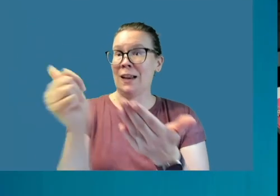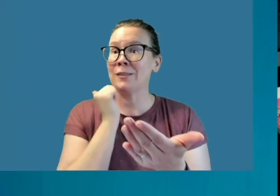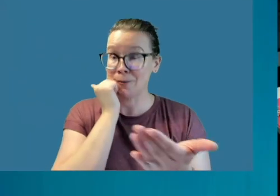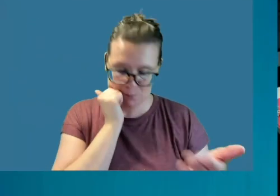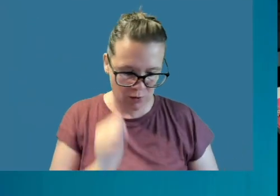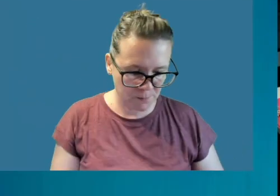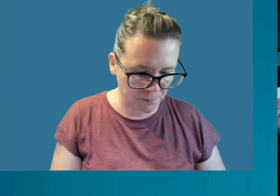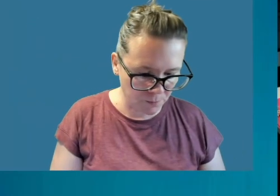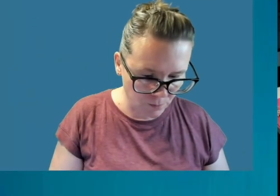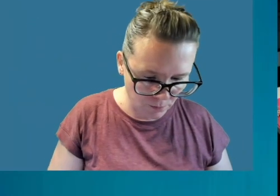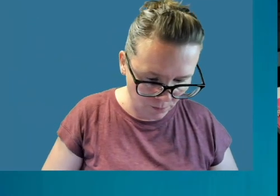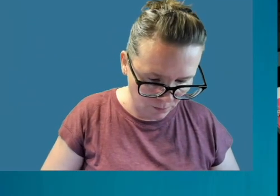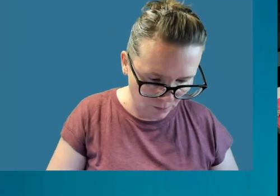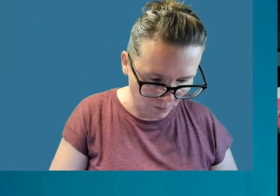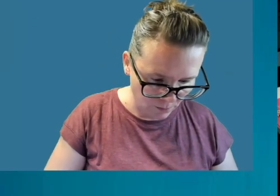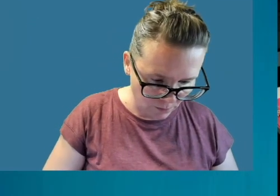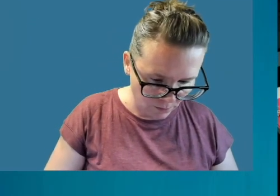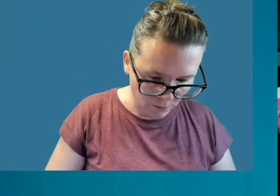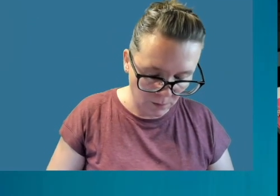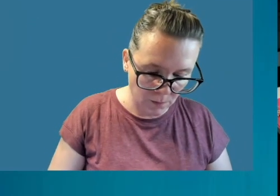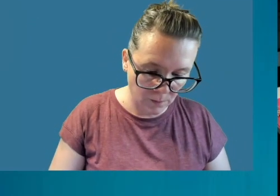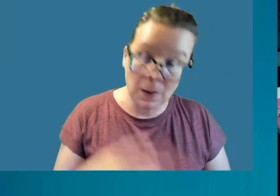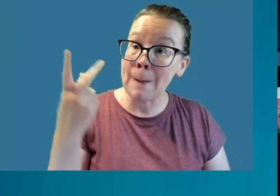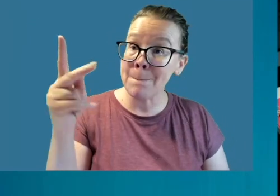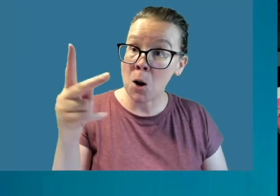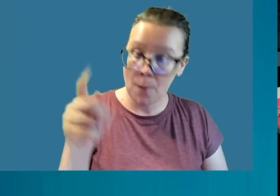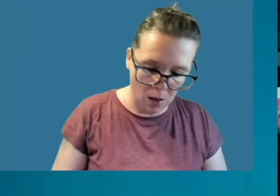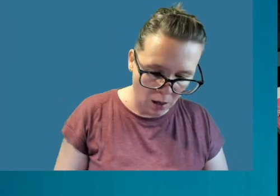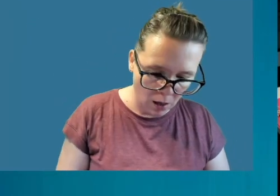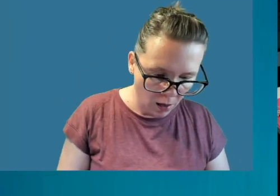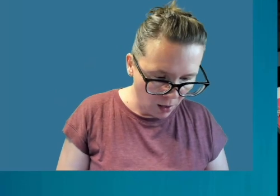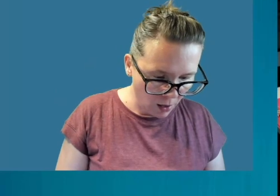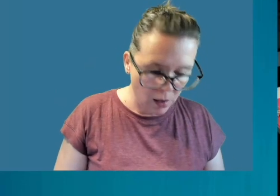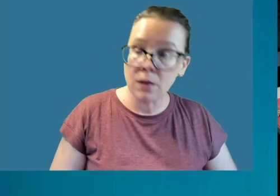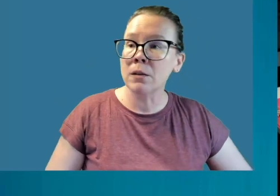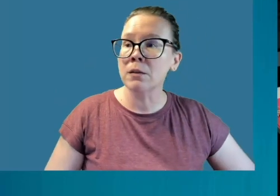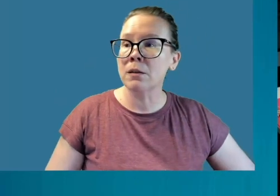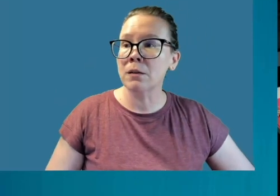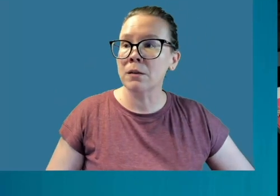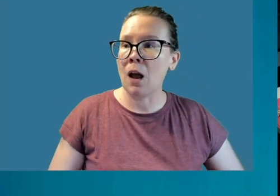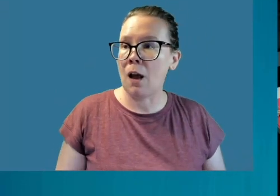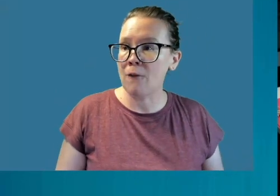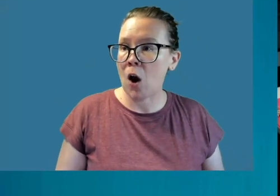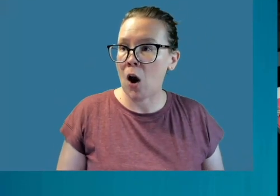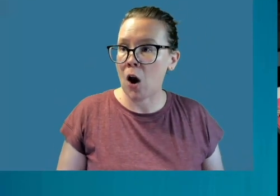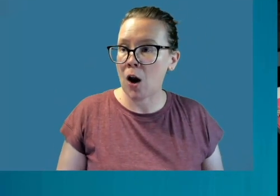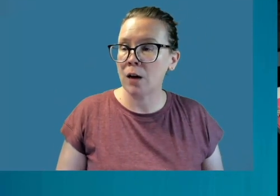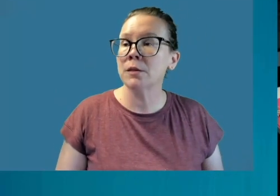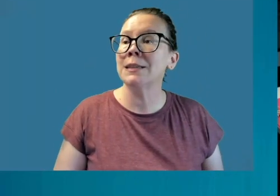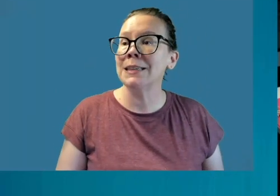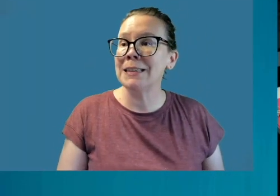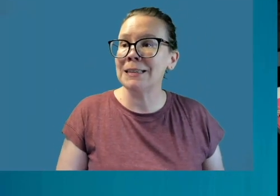that drawn triangle, and make sure it is centered on the new piece of purple. So my new piece of purple